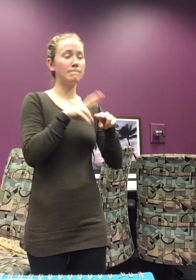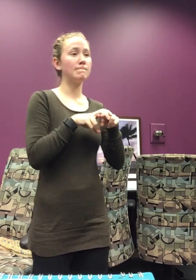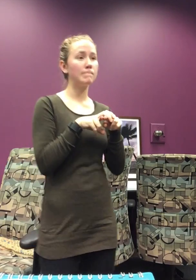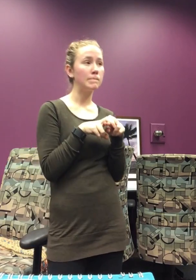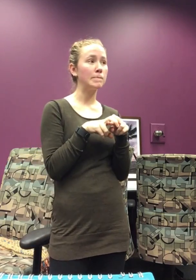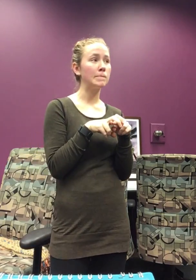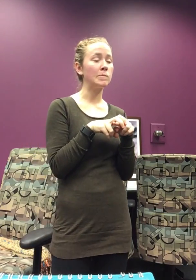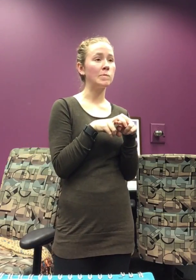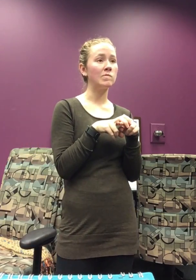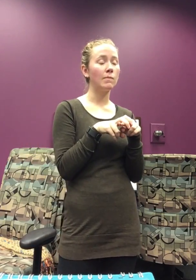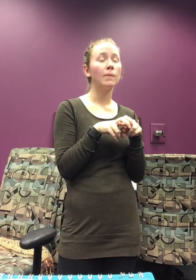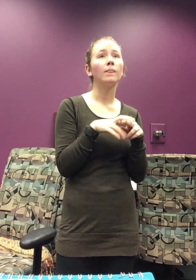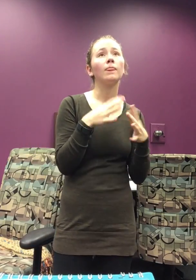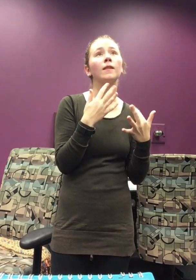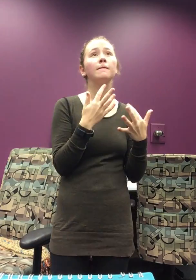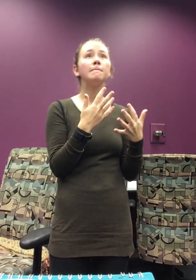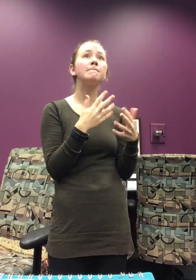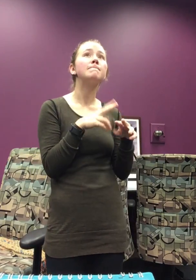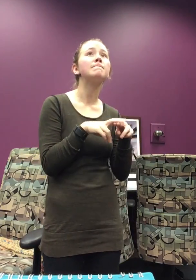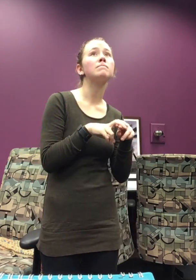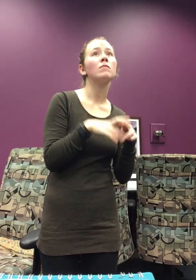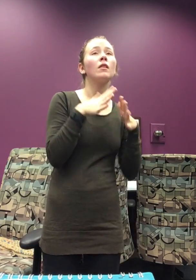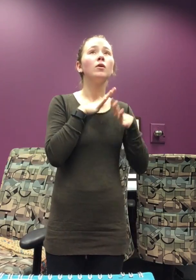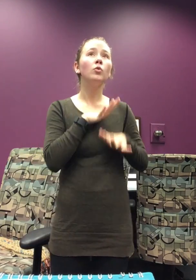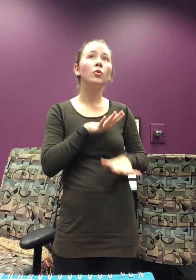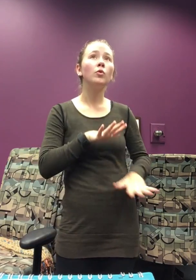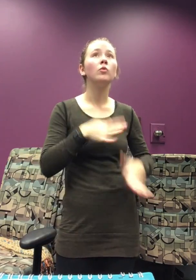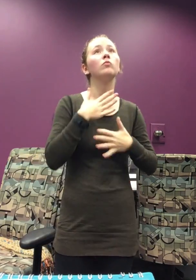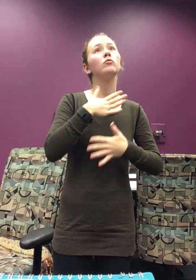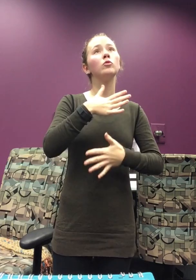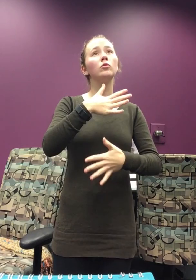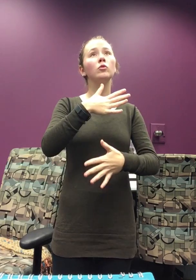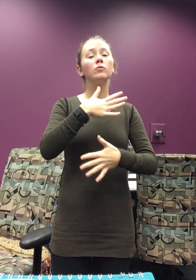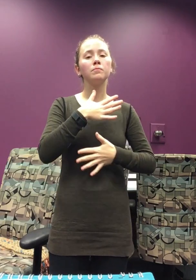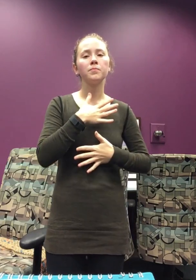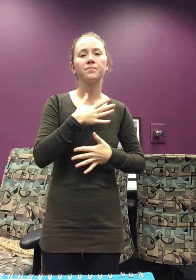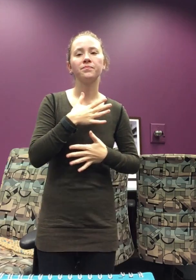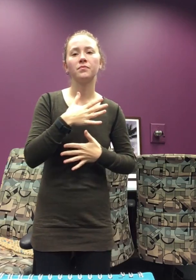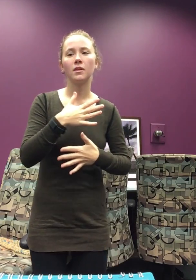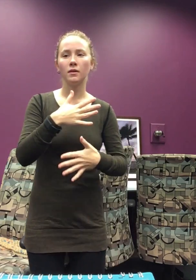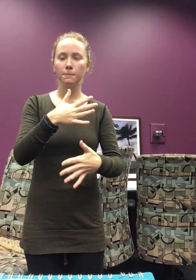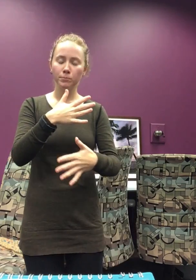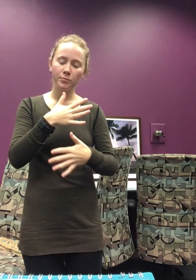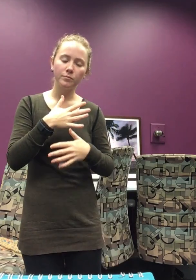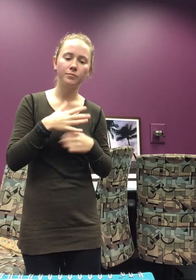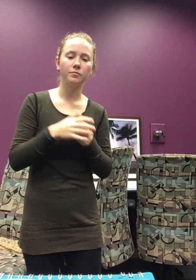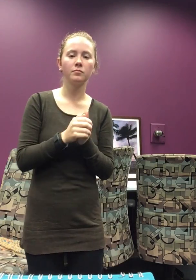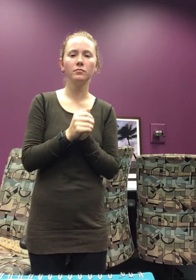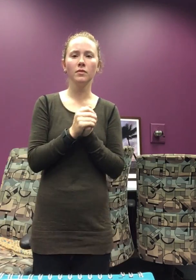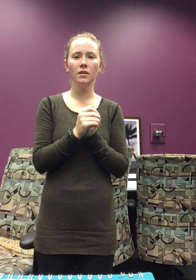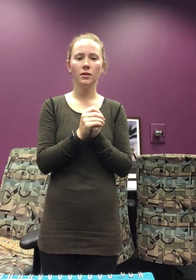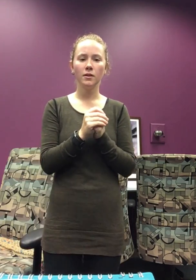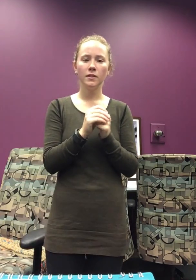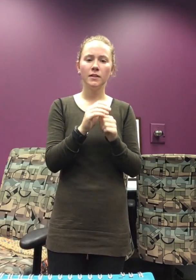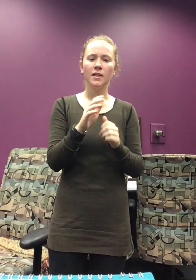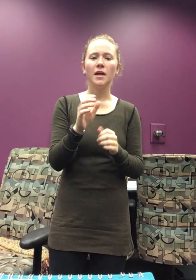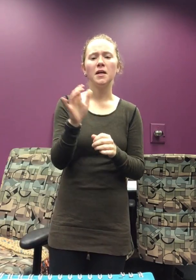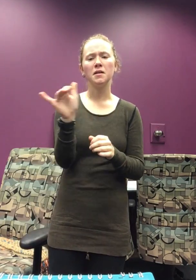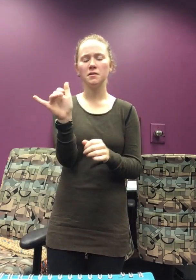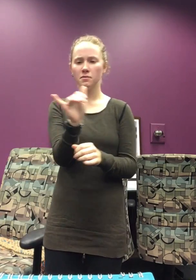sitting, and we rested the way that you counted your breaths, it's amazing the way it's just like a slow trickle, just like